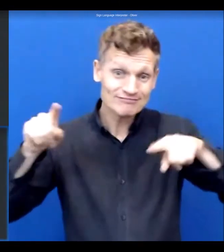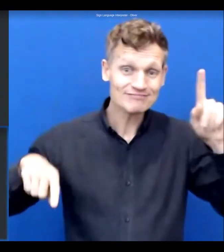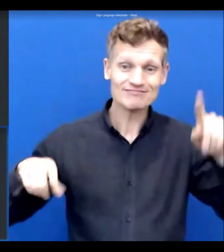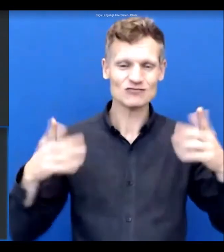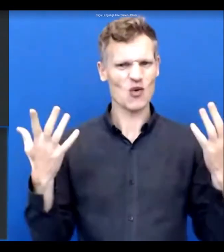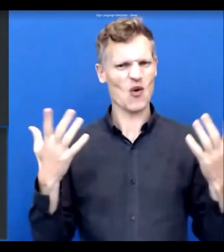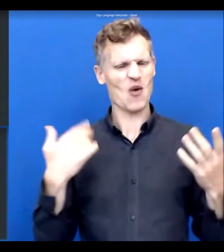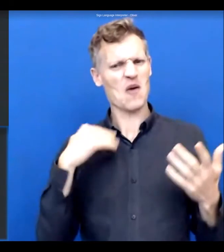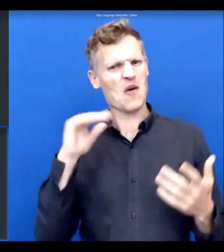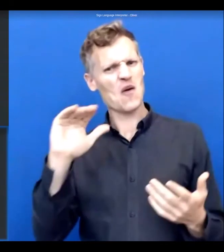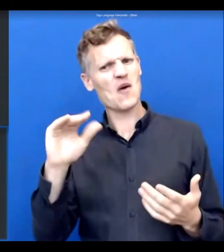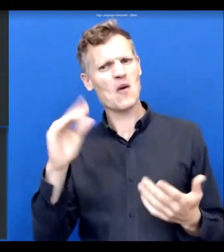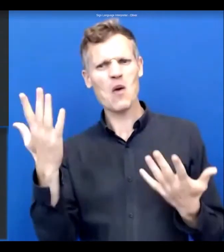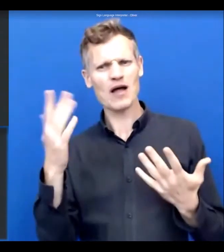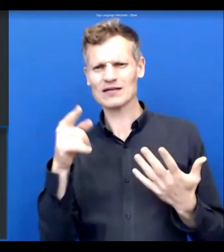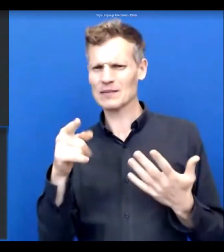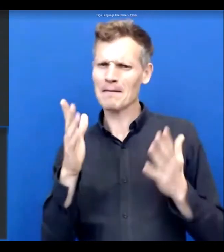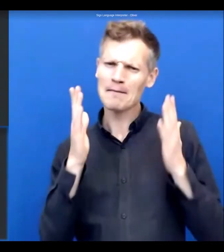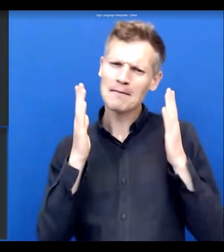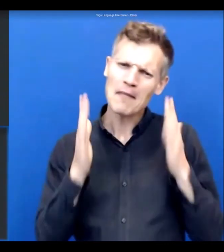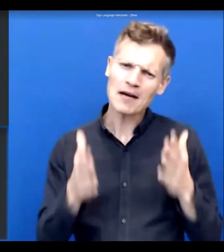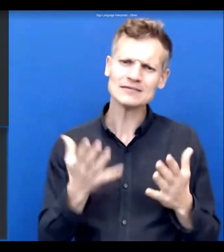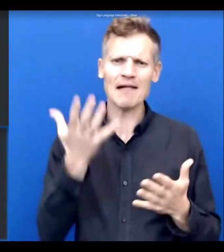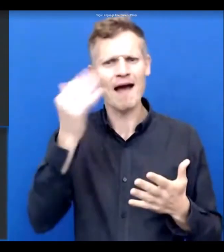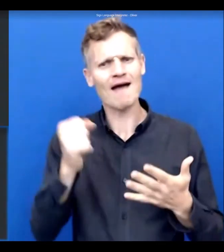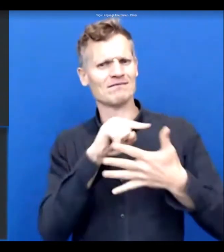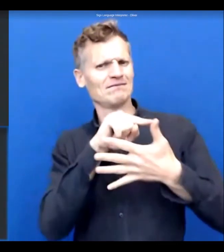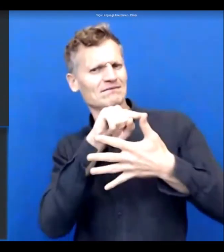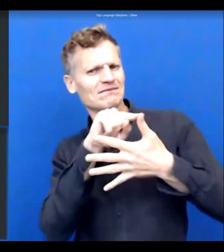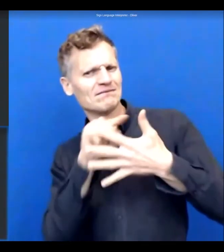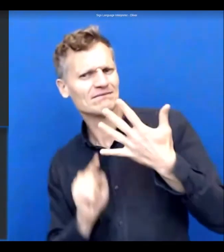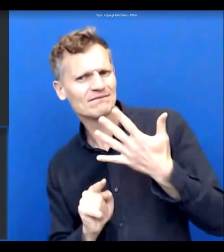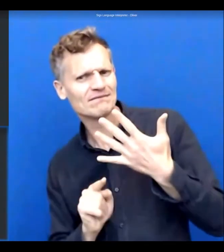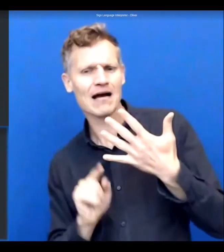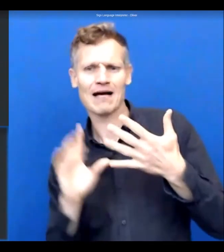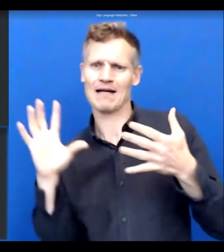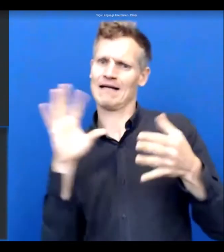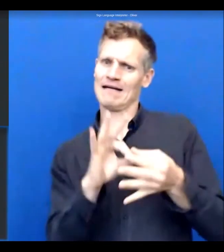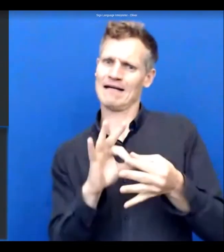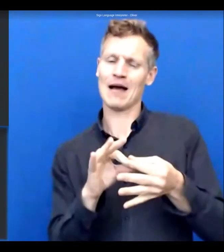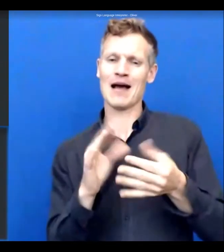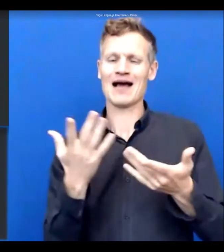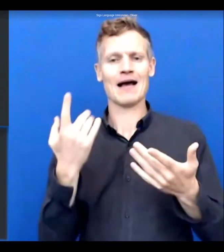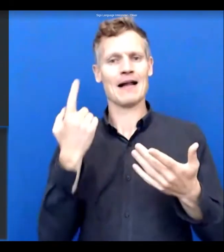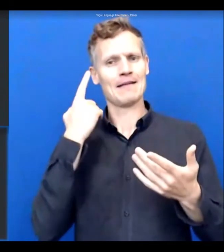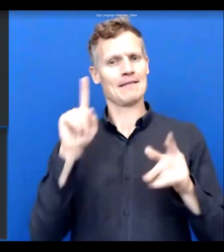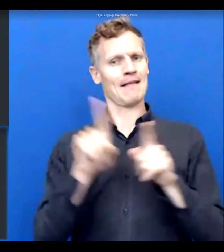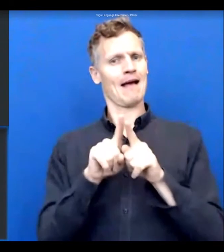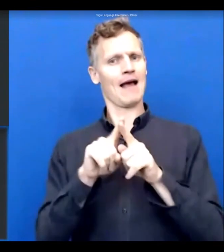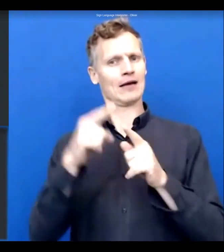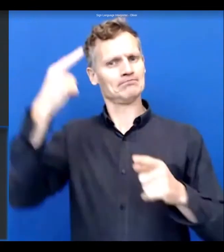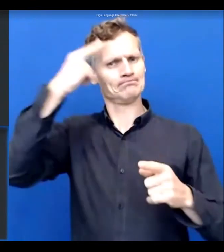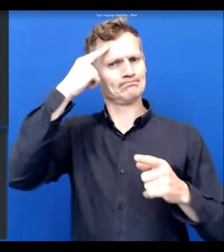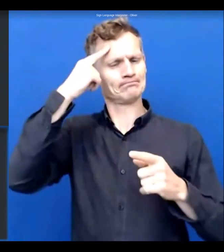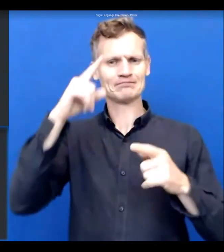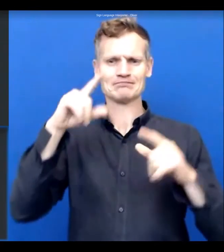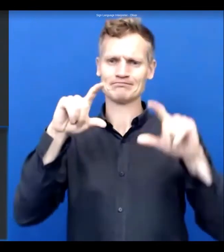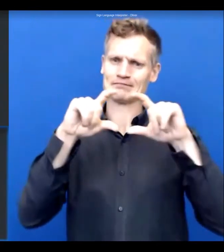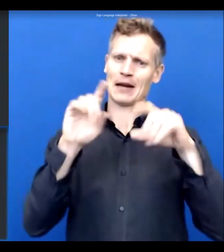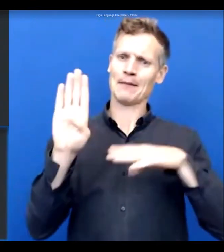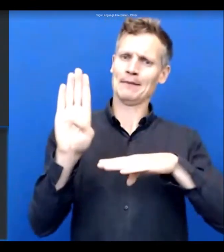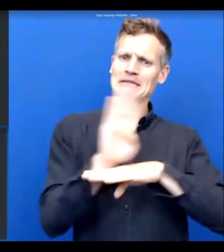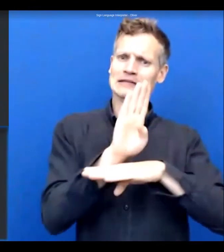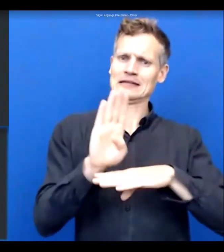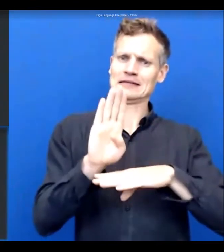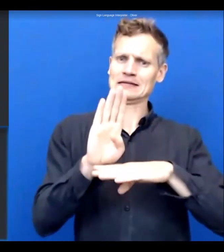need necessarily to take into account in a business model for such different cities? And what the